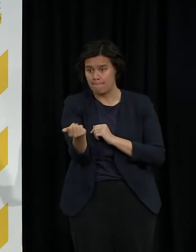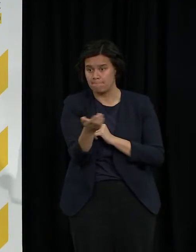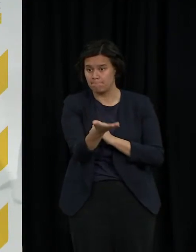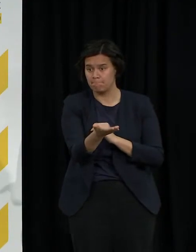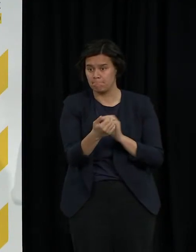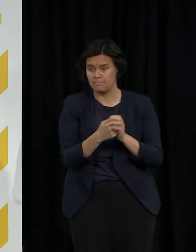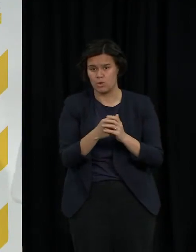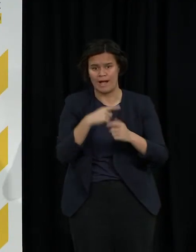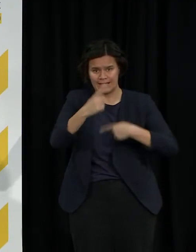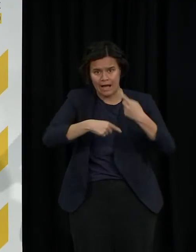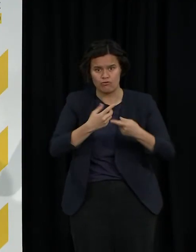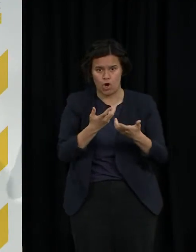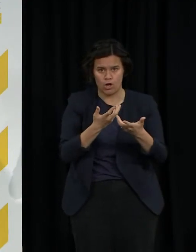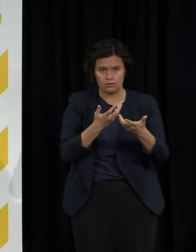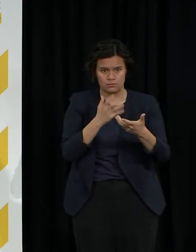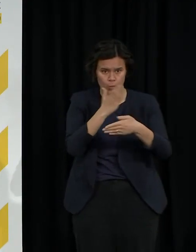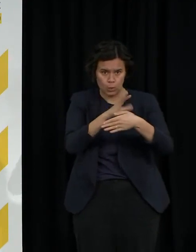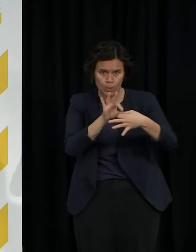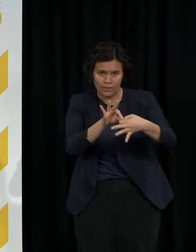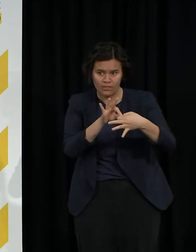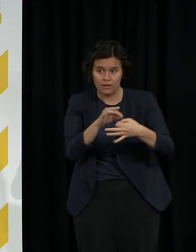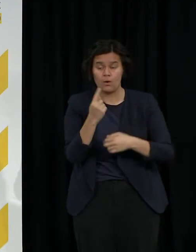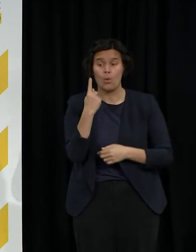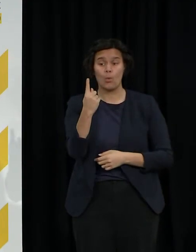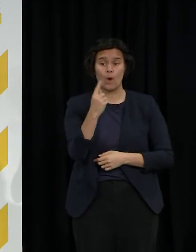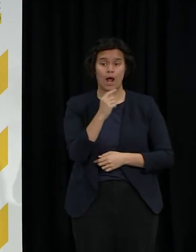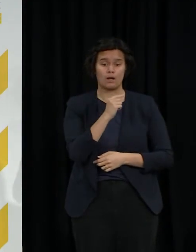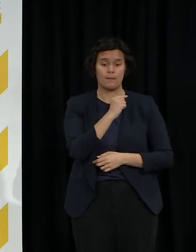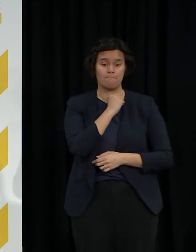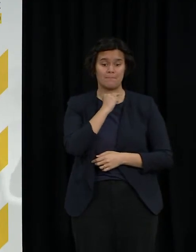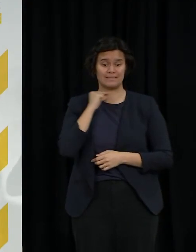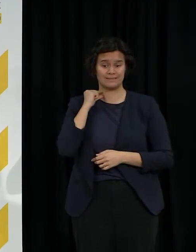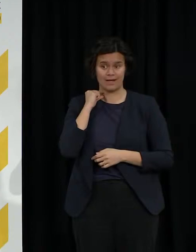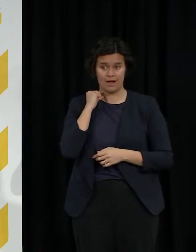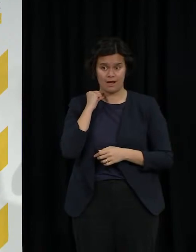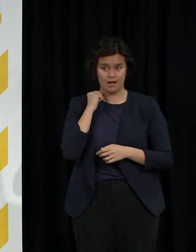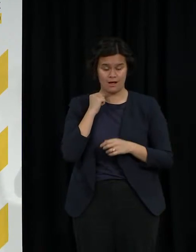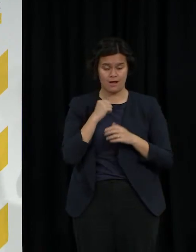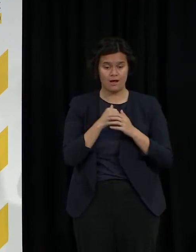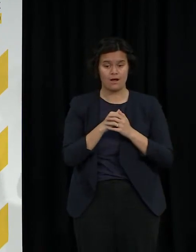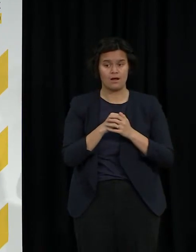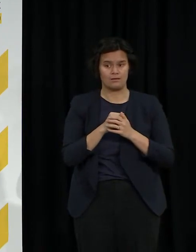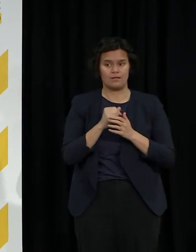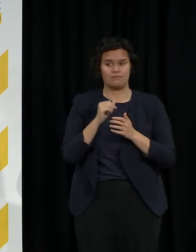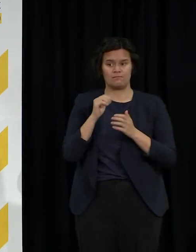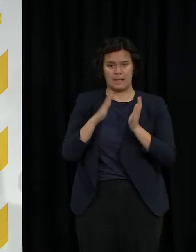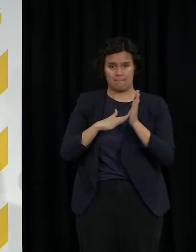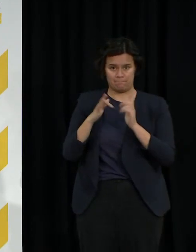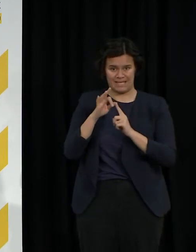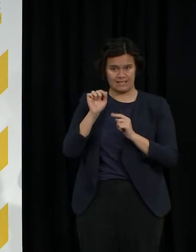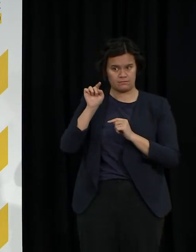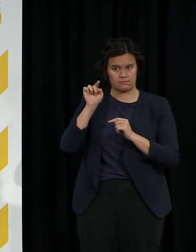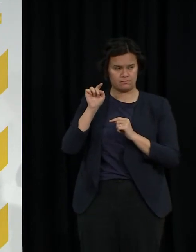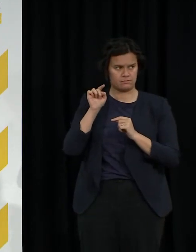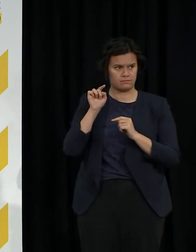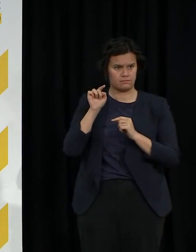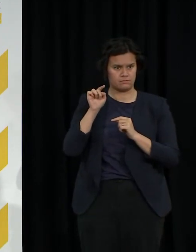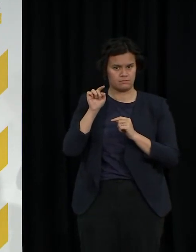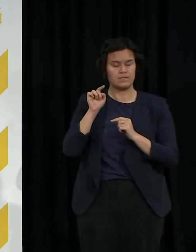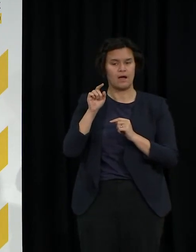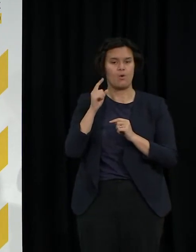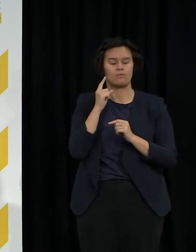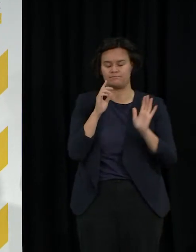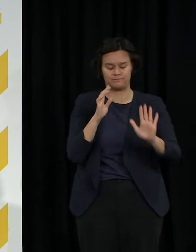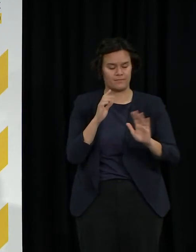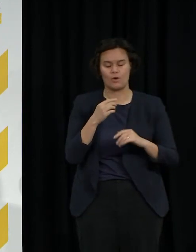in particular one of our ministers, or Peter William Seal, has made that one of his key focus areas, is to talk to religious